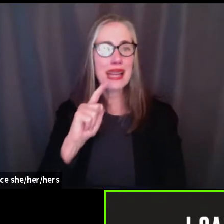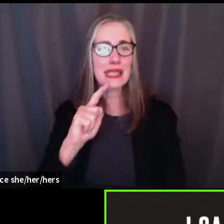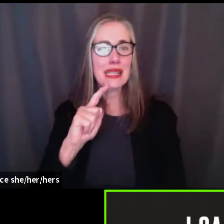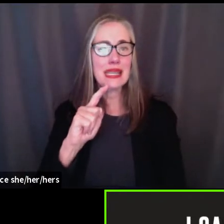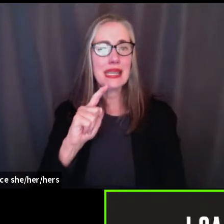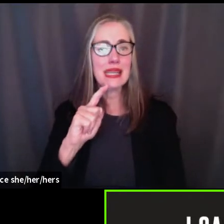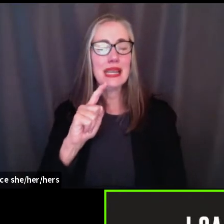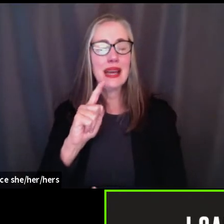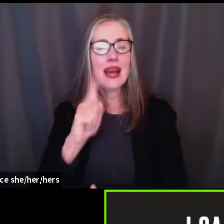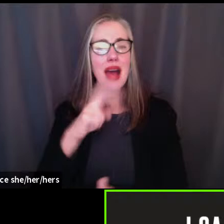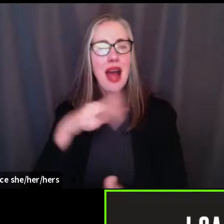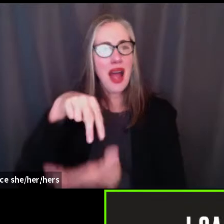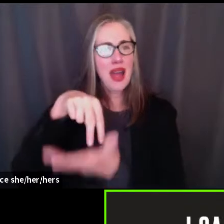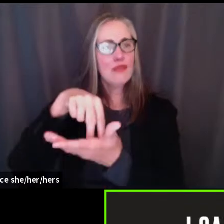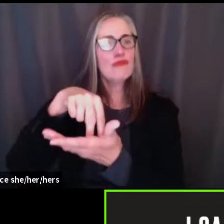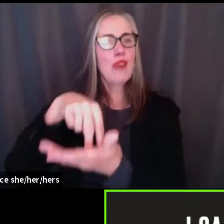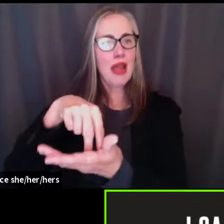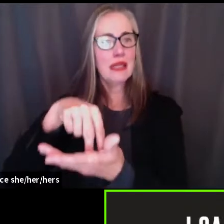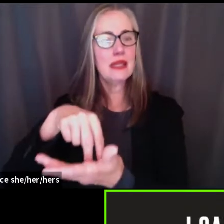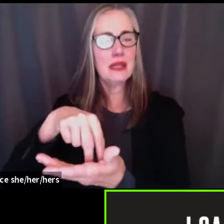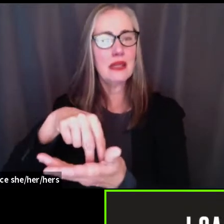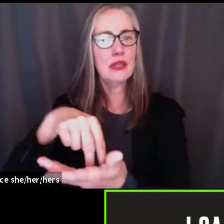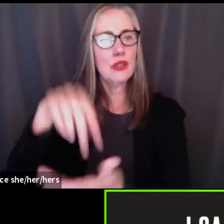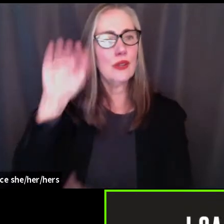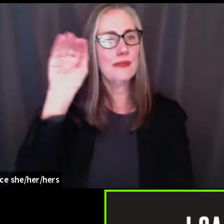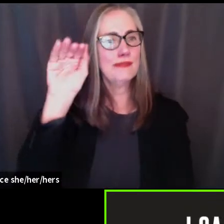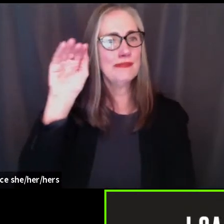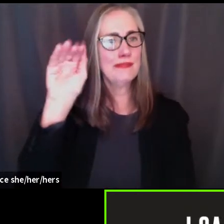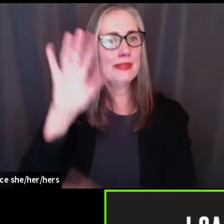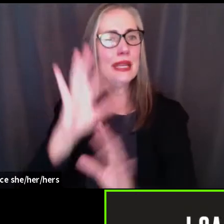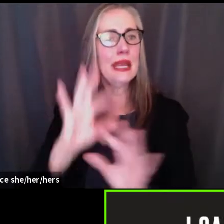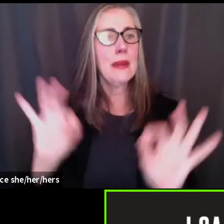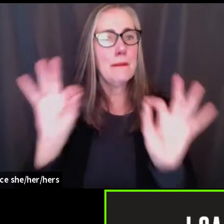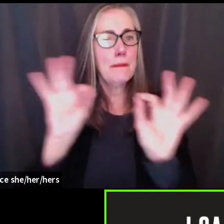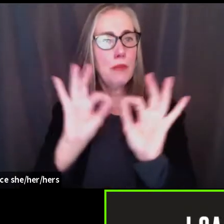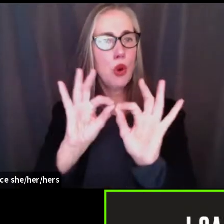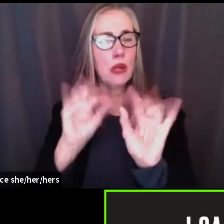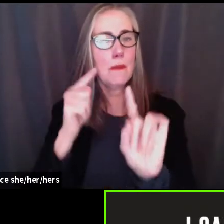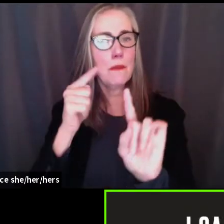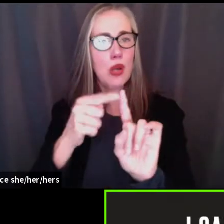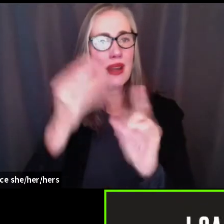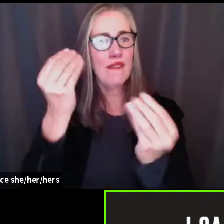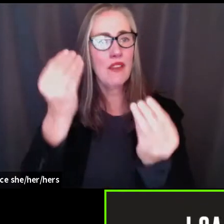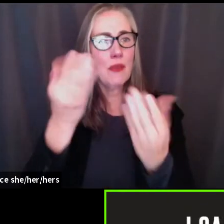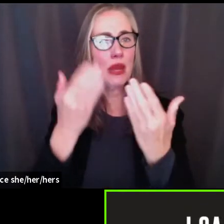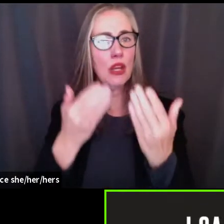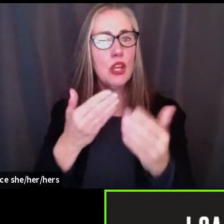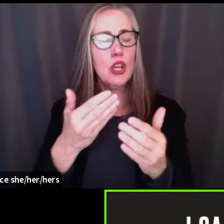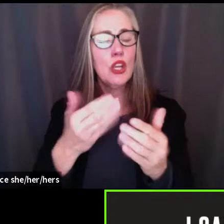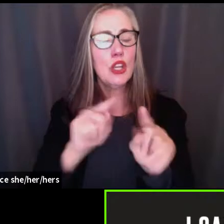rise to raise the point of information during our earlier